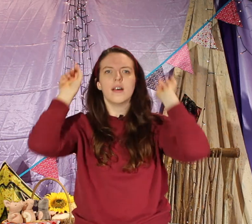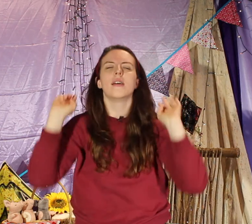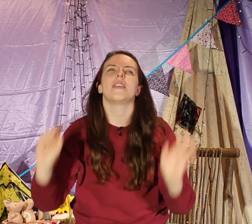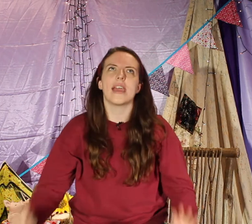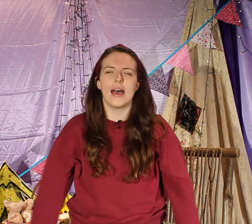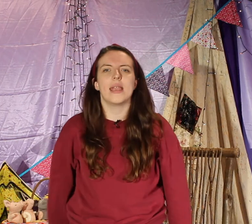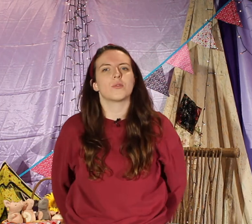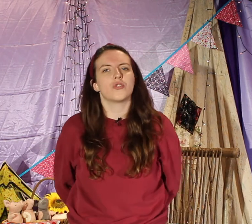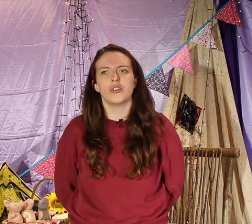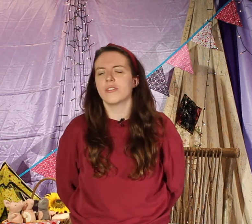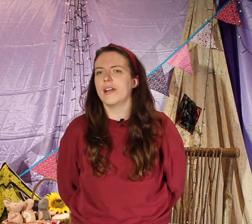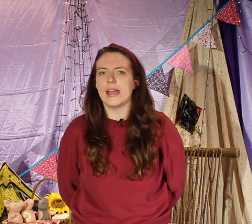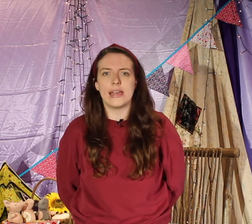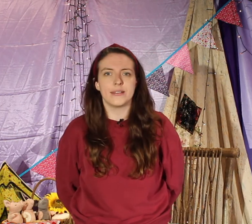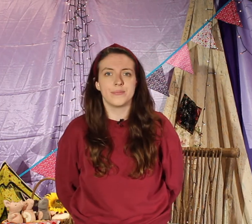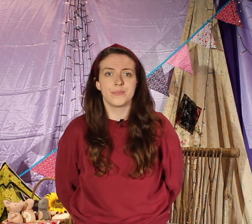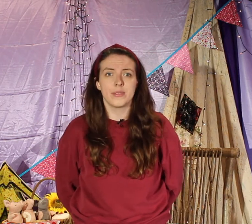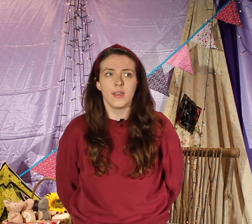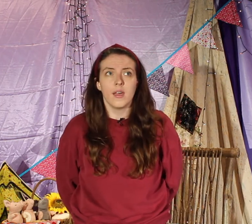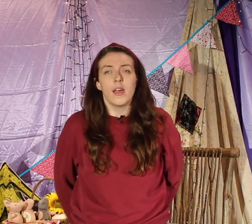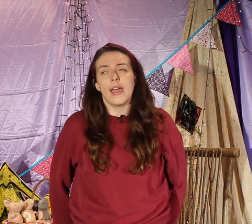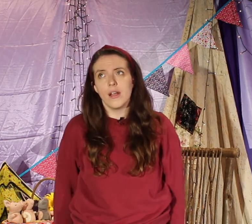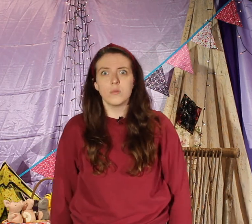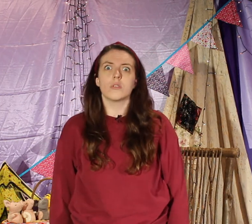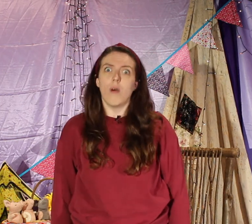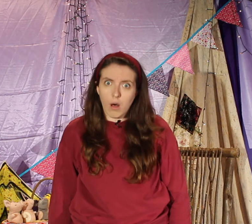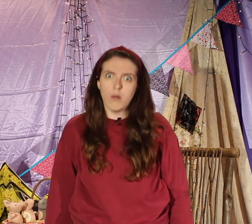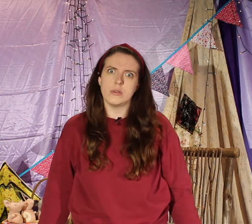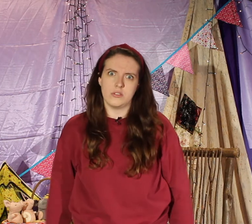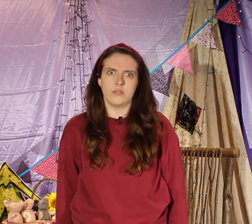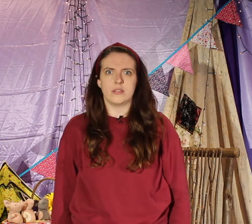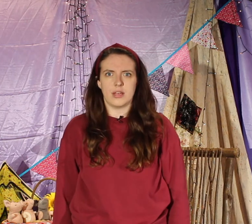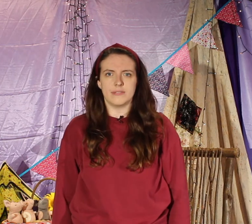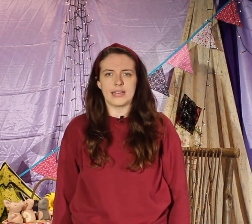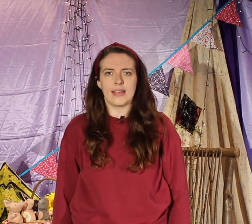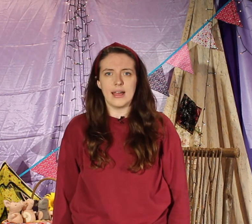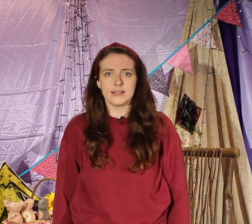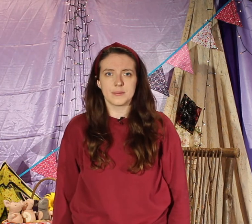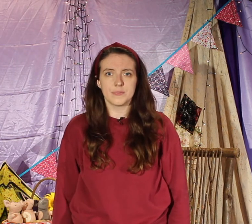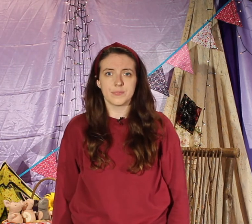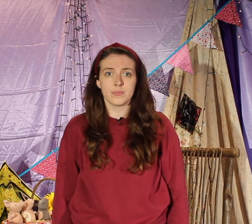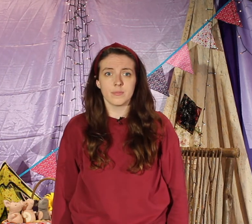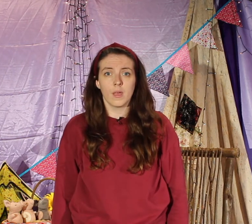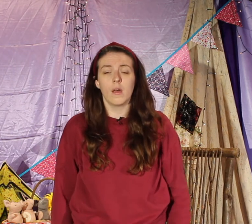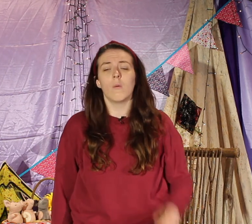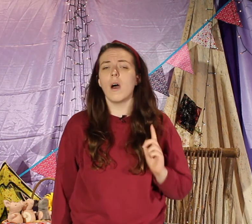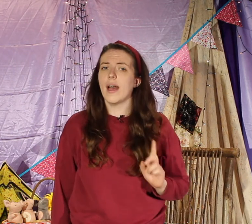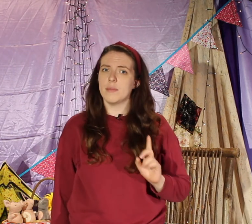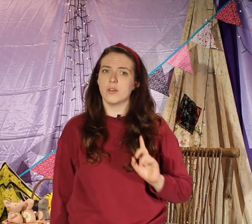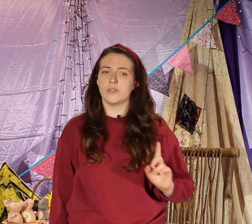The animals shook their head. Hare was always doing stuff like that. One animal in the